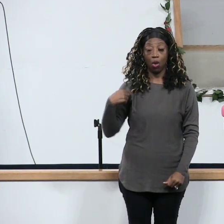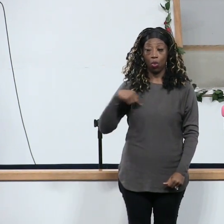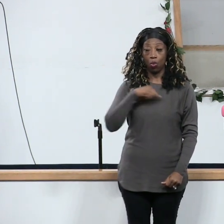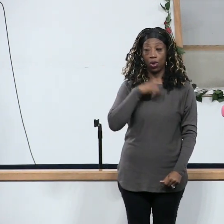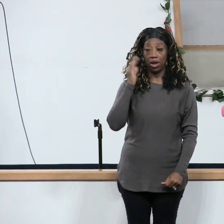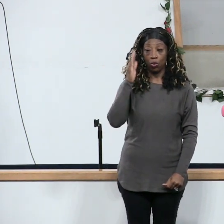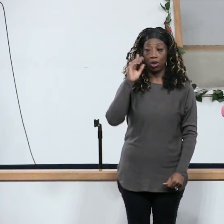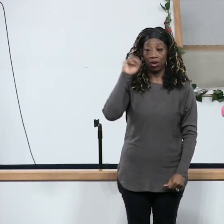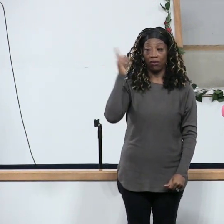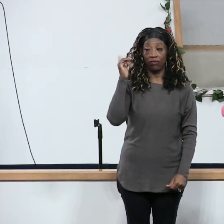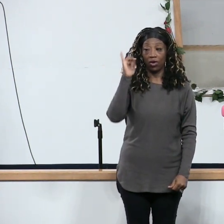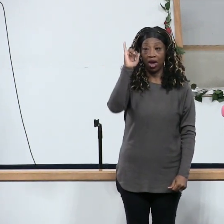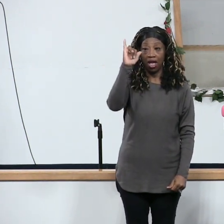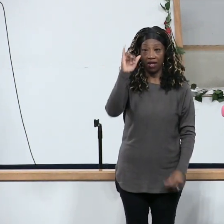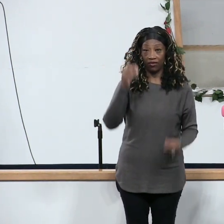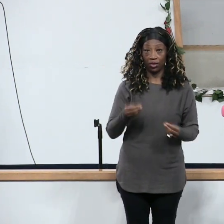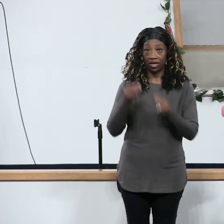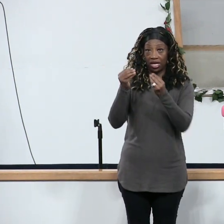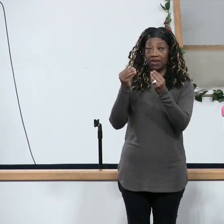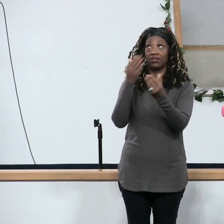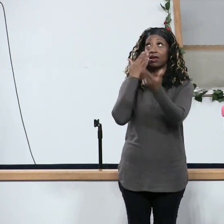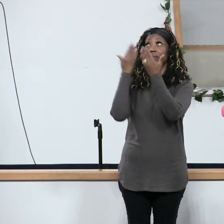forever give him thanks